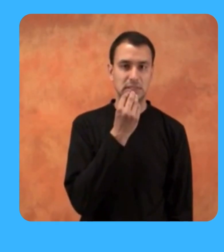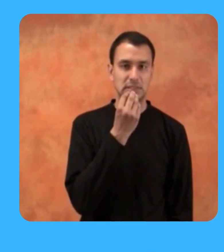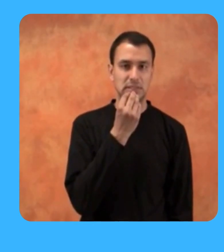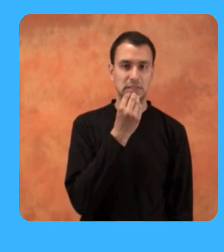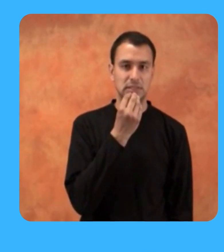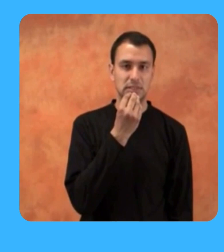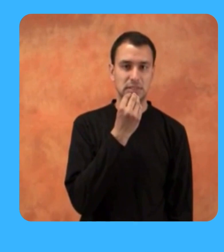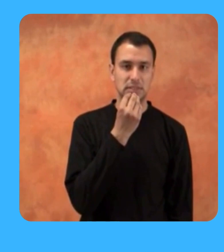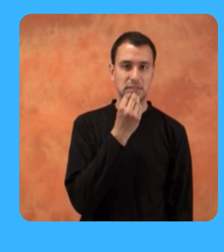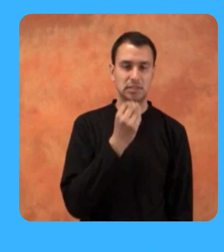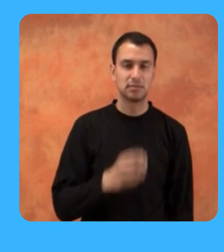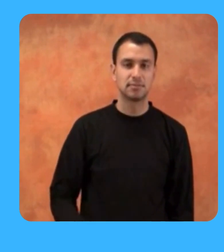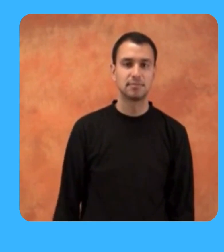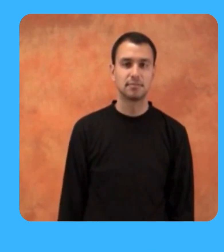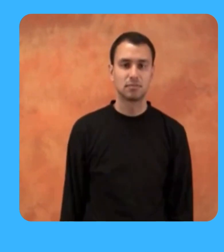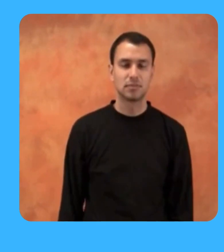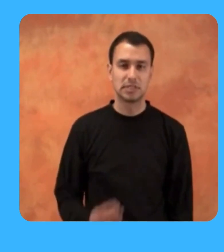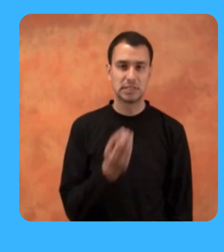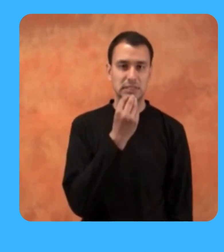Eat.